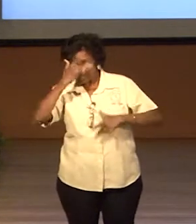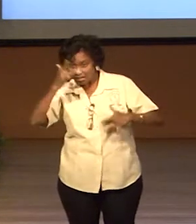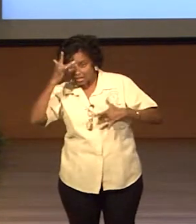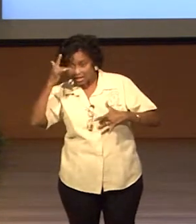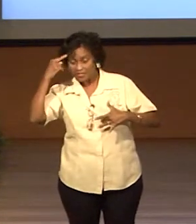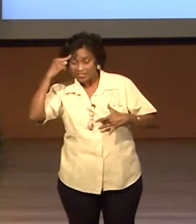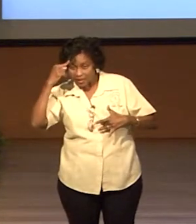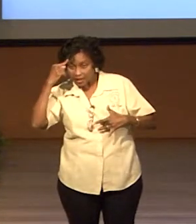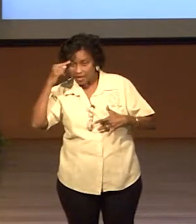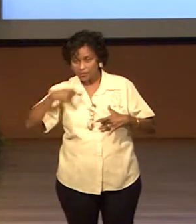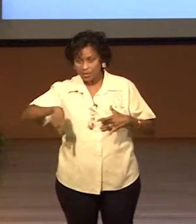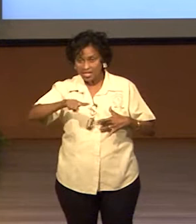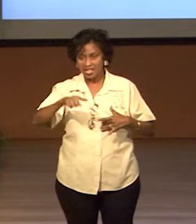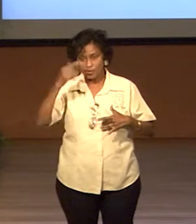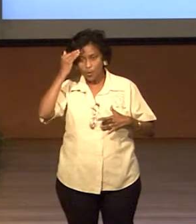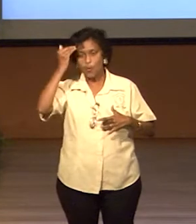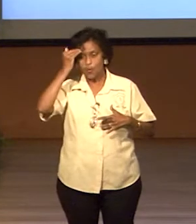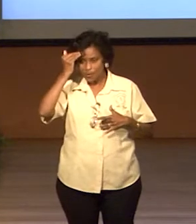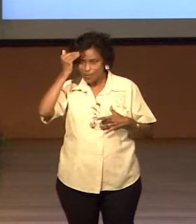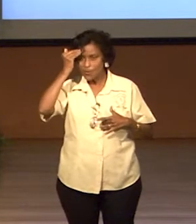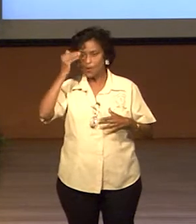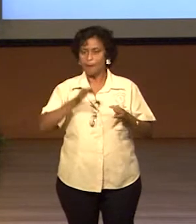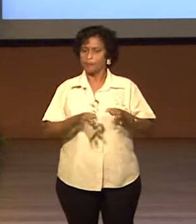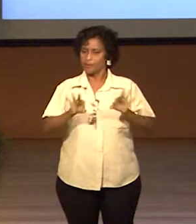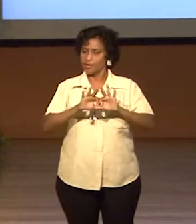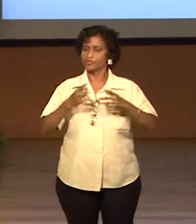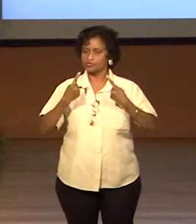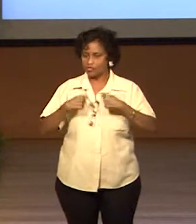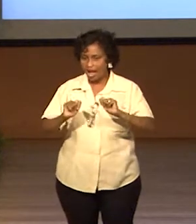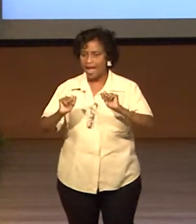developing strategies, developing